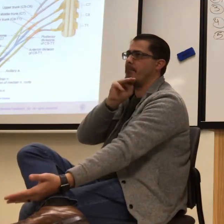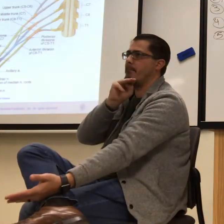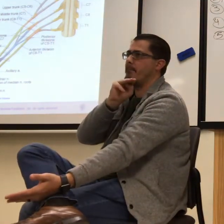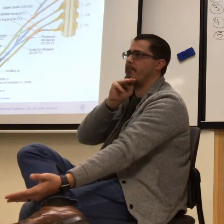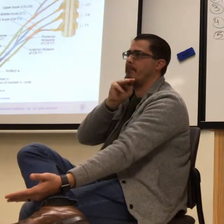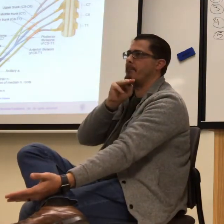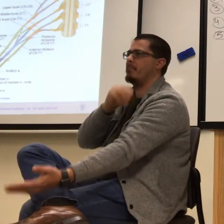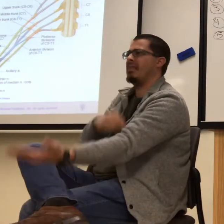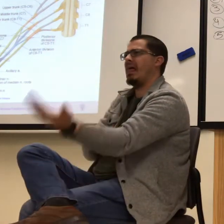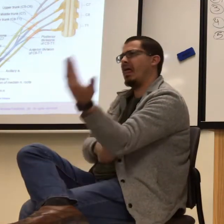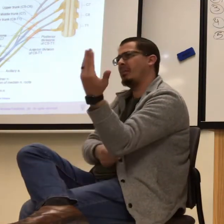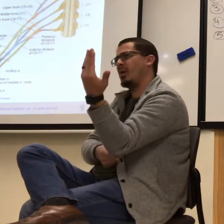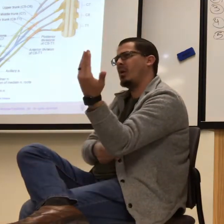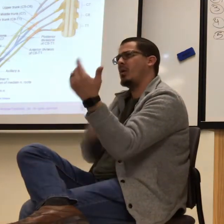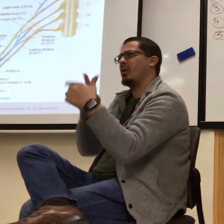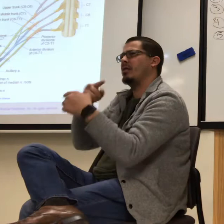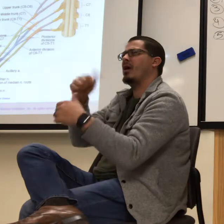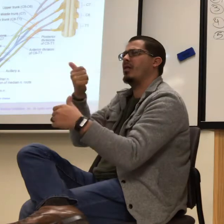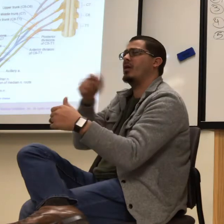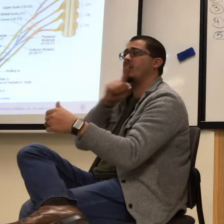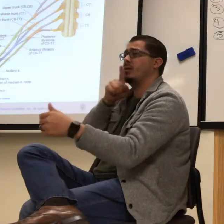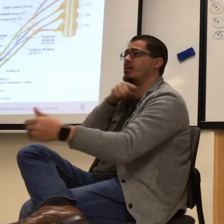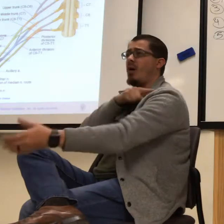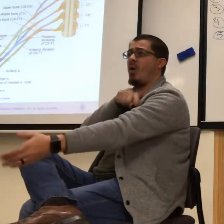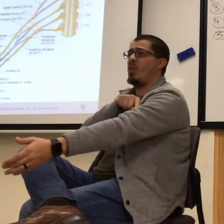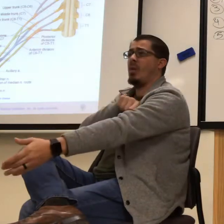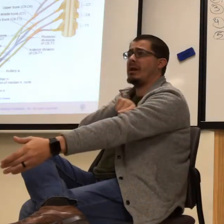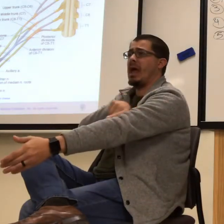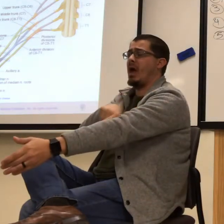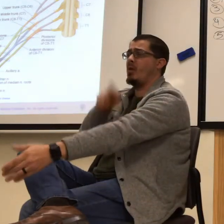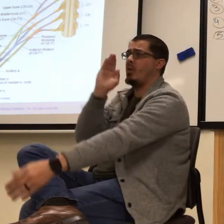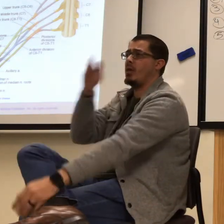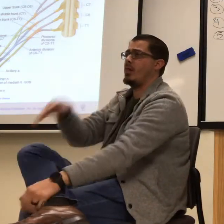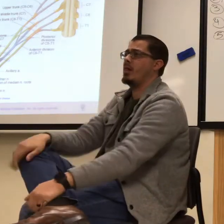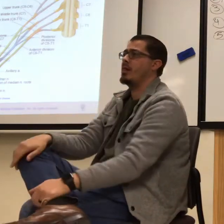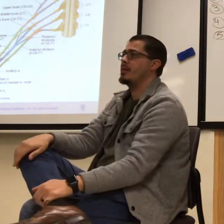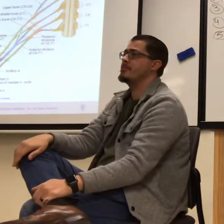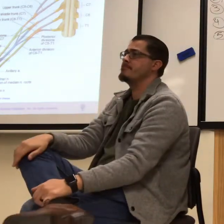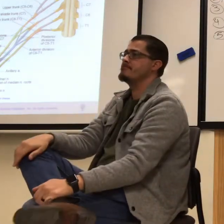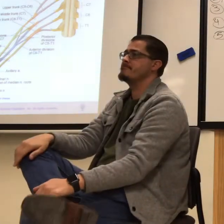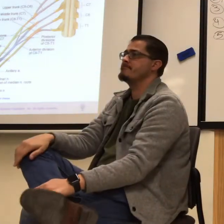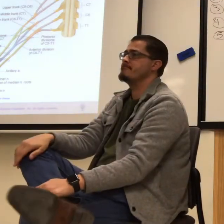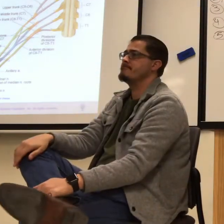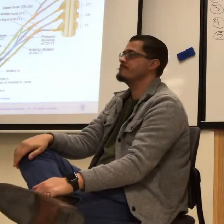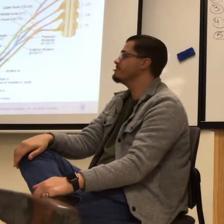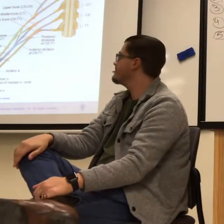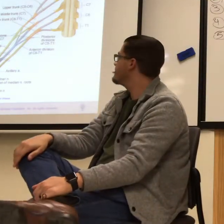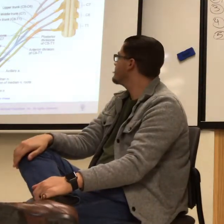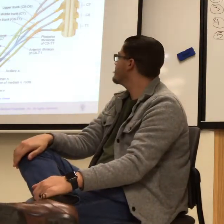arm, gets to the elbow, and all these other ones, they run all the way down here. So